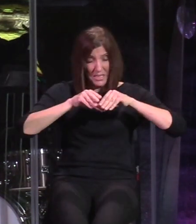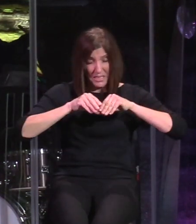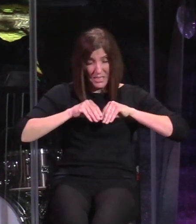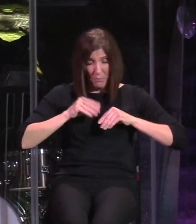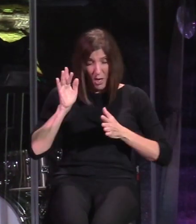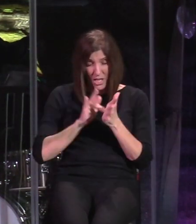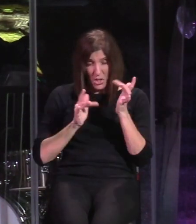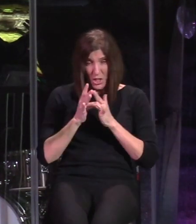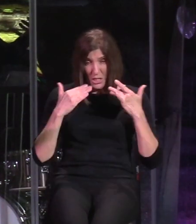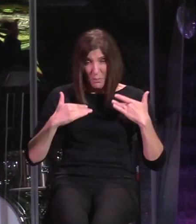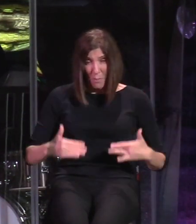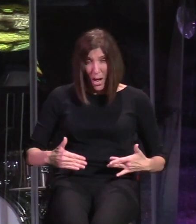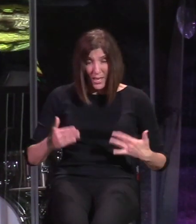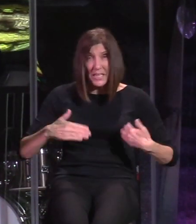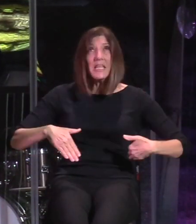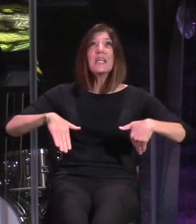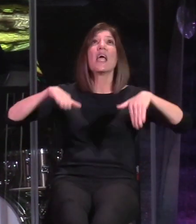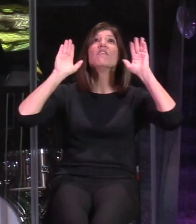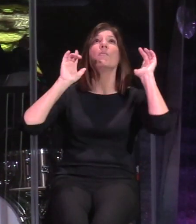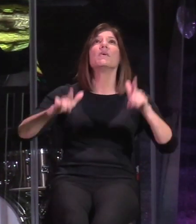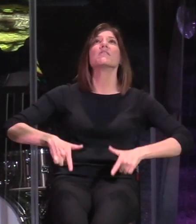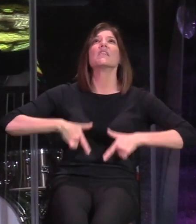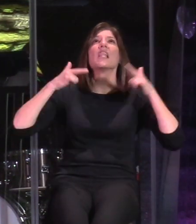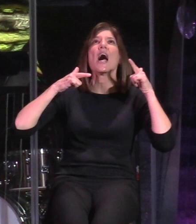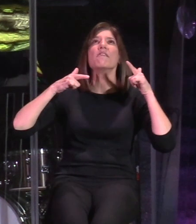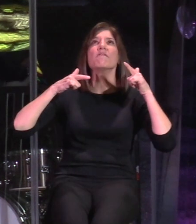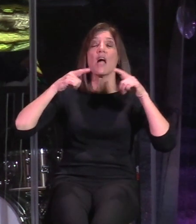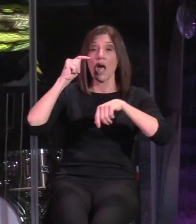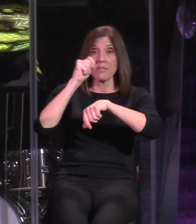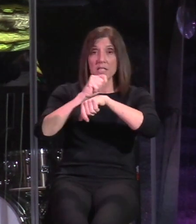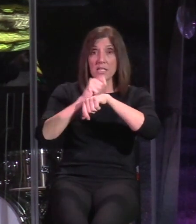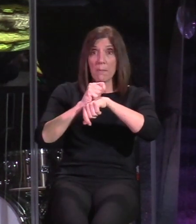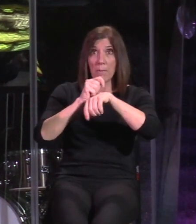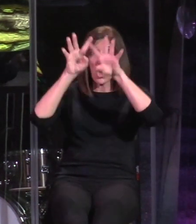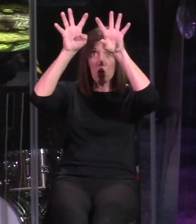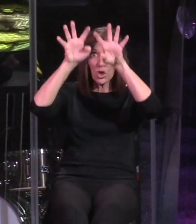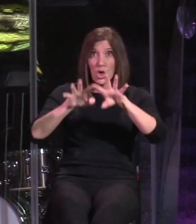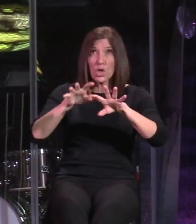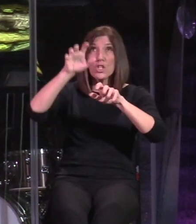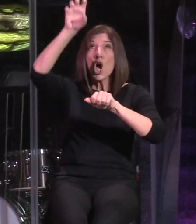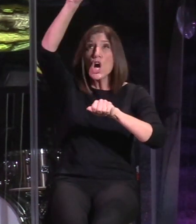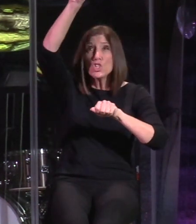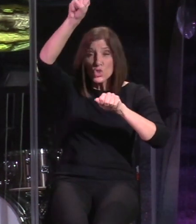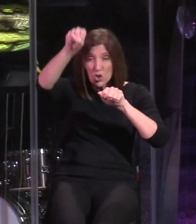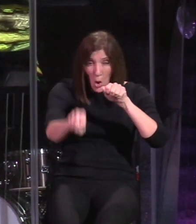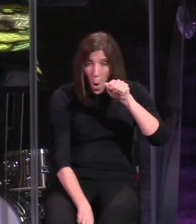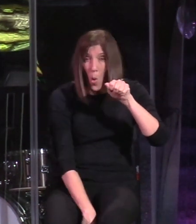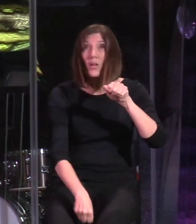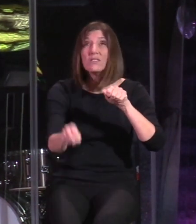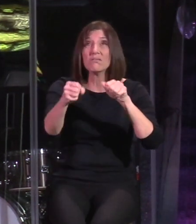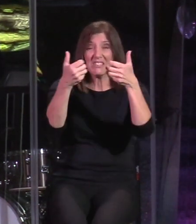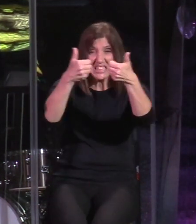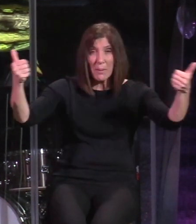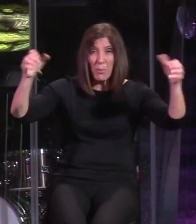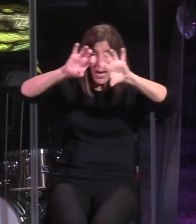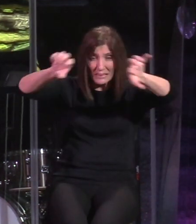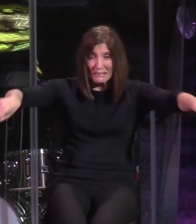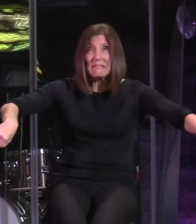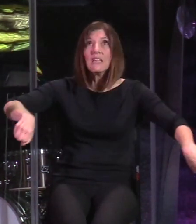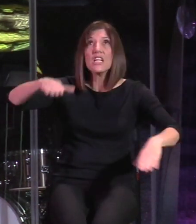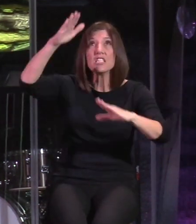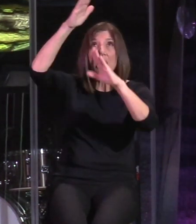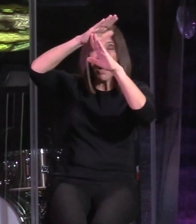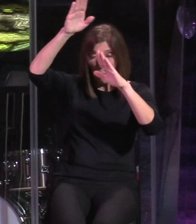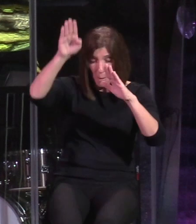Jesus gave up his life and the curtain of the temple was torn in two. And notice that it says from top to